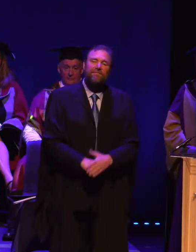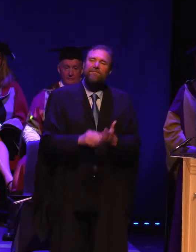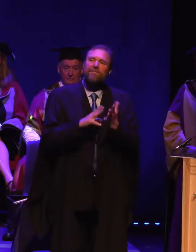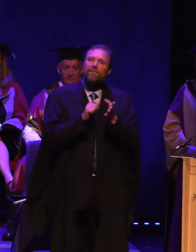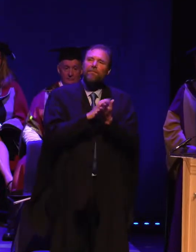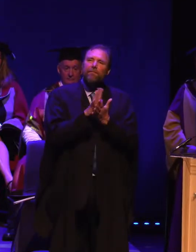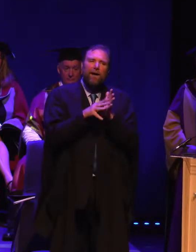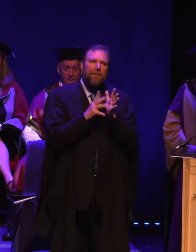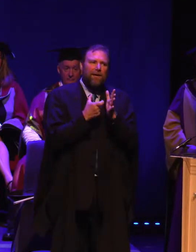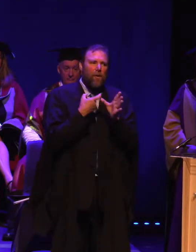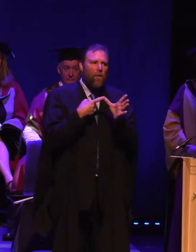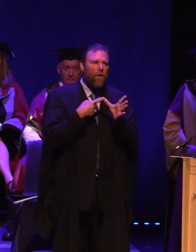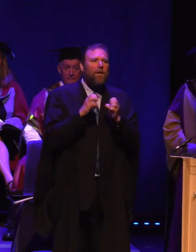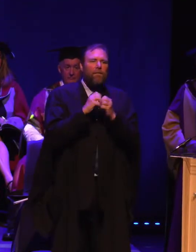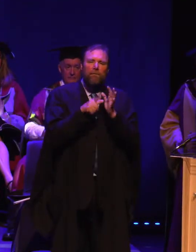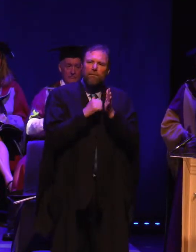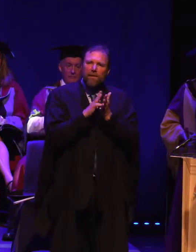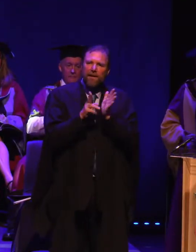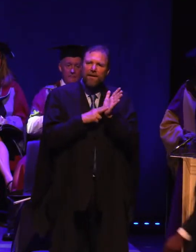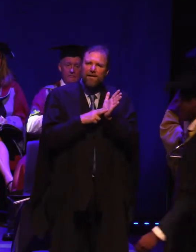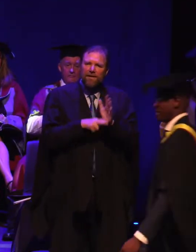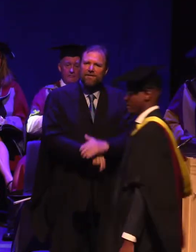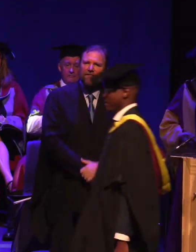Mayamiko Buliani.